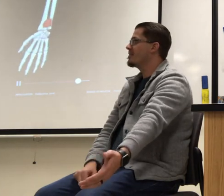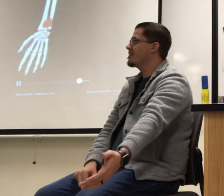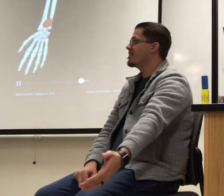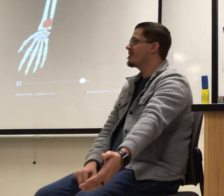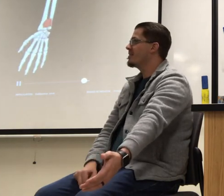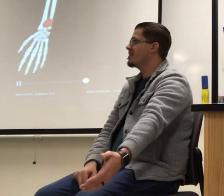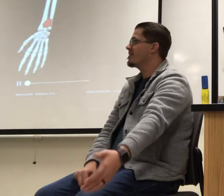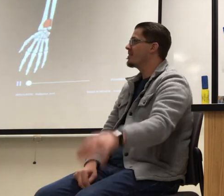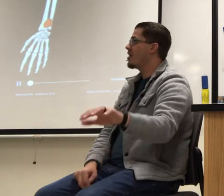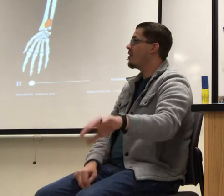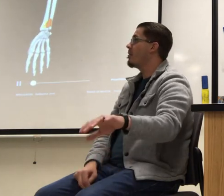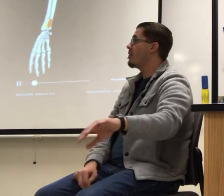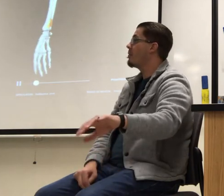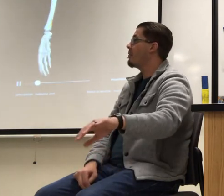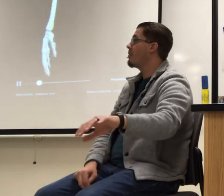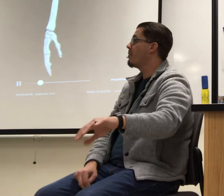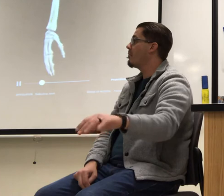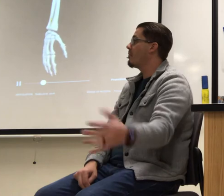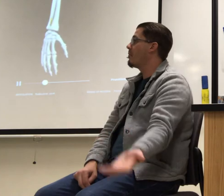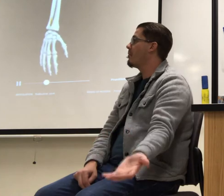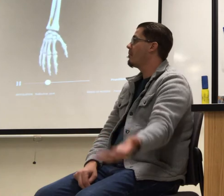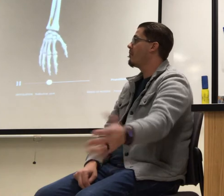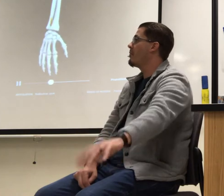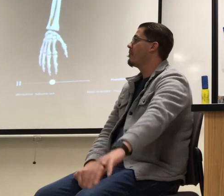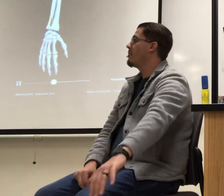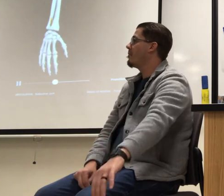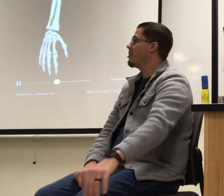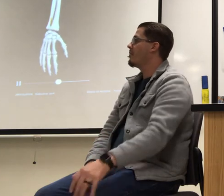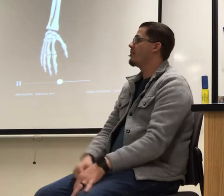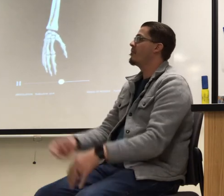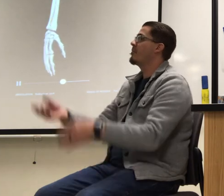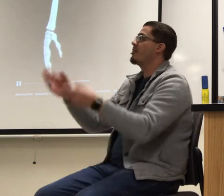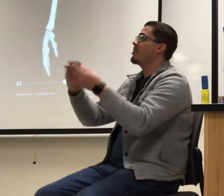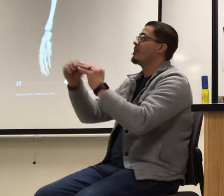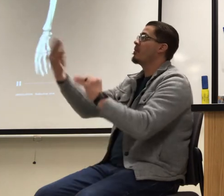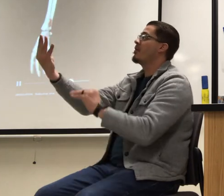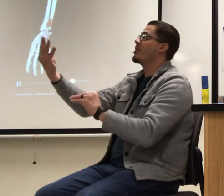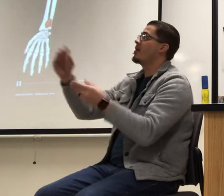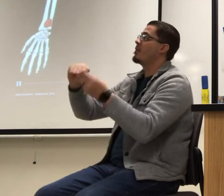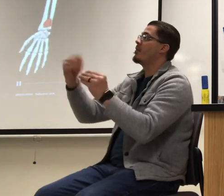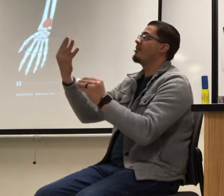Okay, let me ask you some more half sheet questions. We're on number four, right?